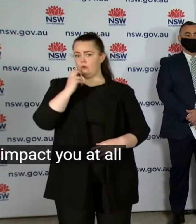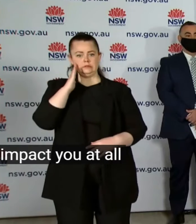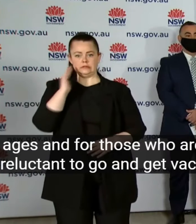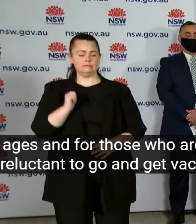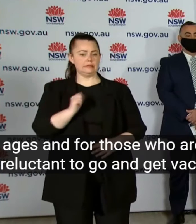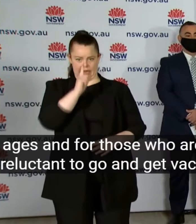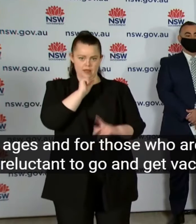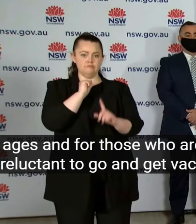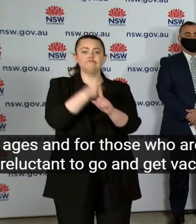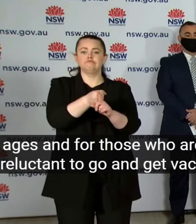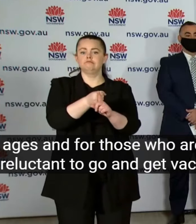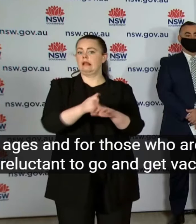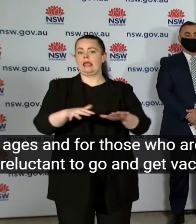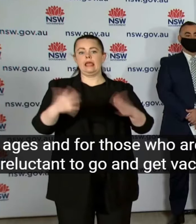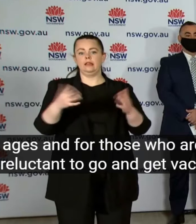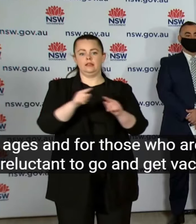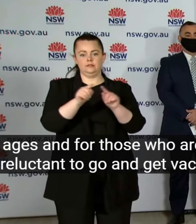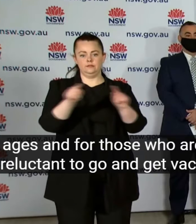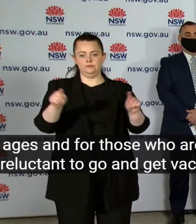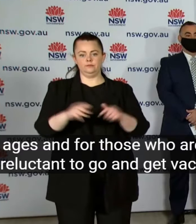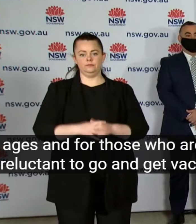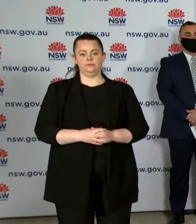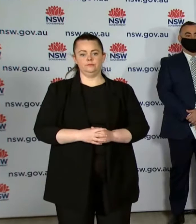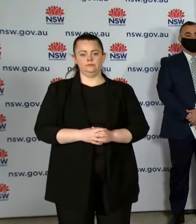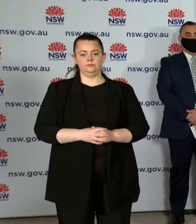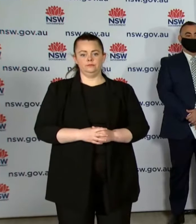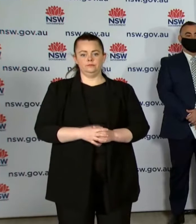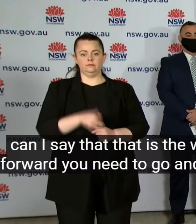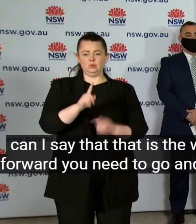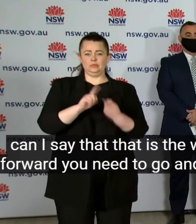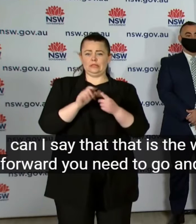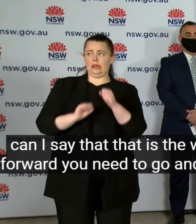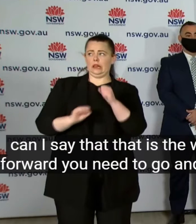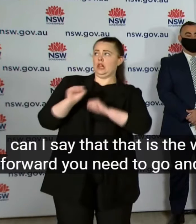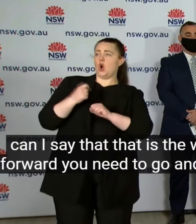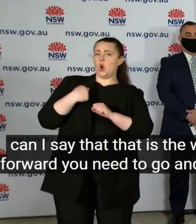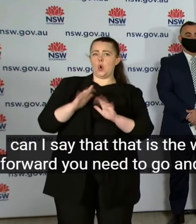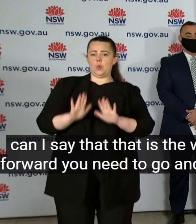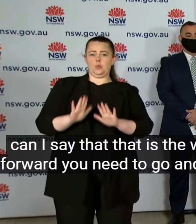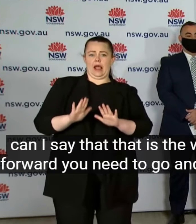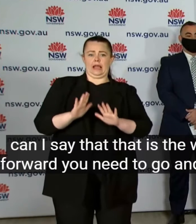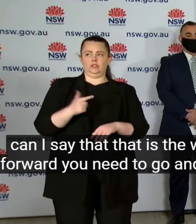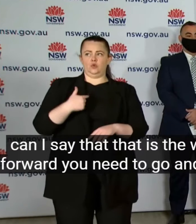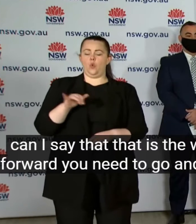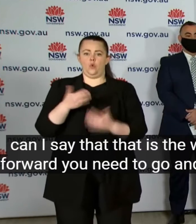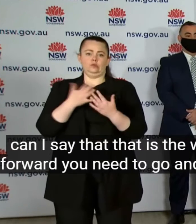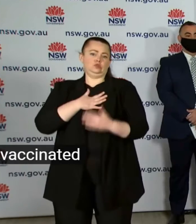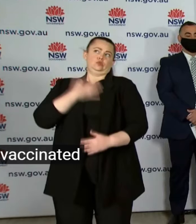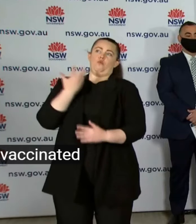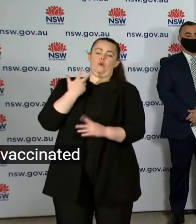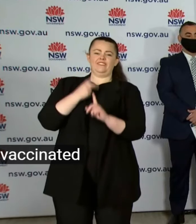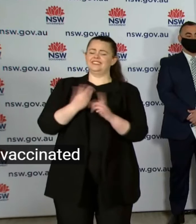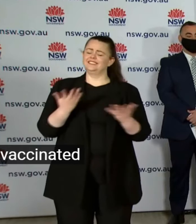those who are still reluctant to go and get vaccines, can I say that is the way forward. You need to go and